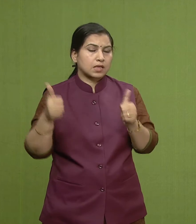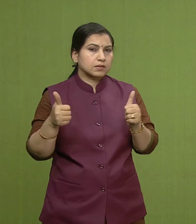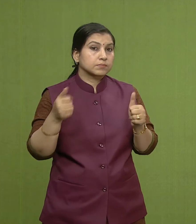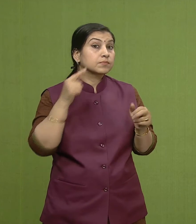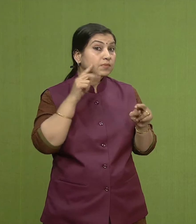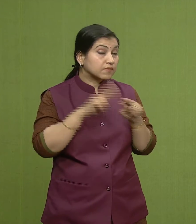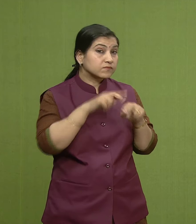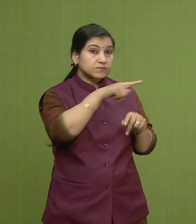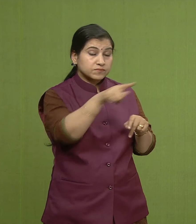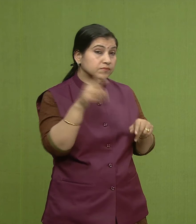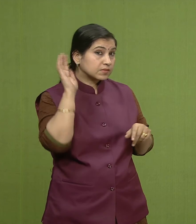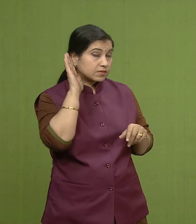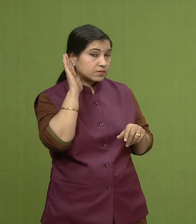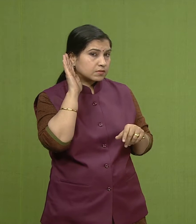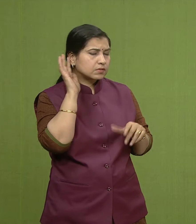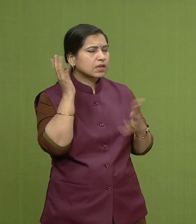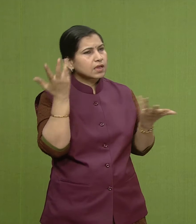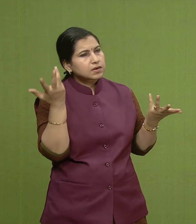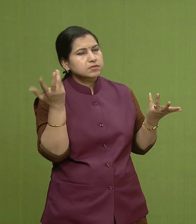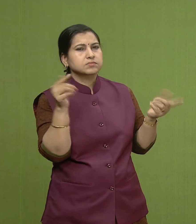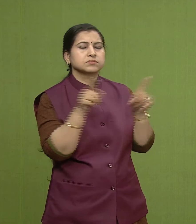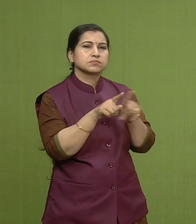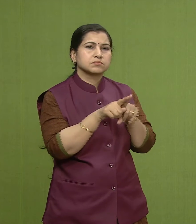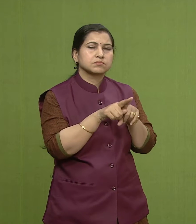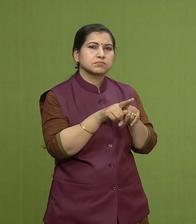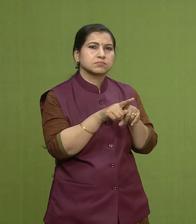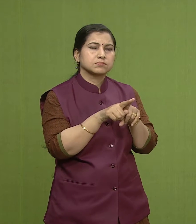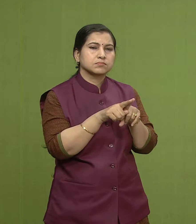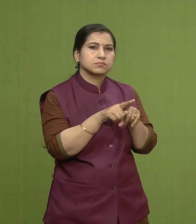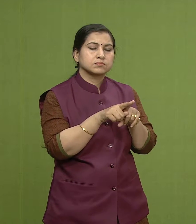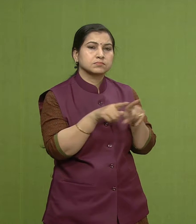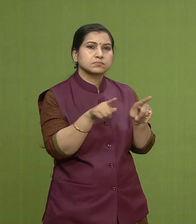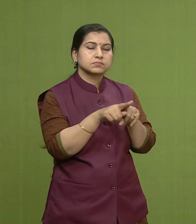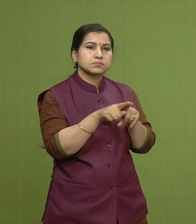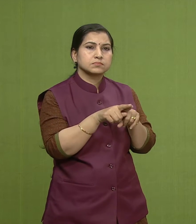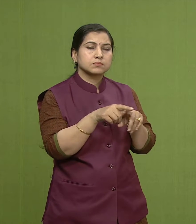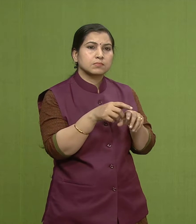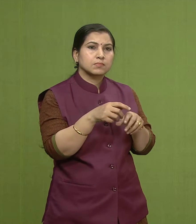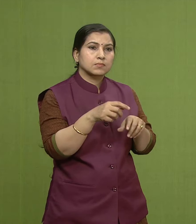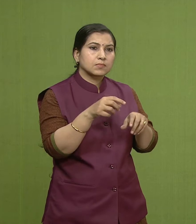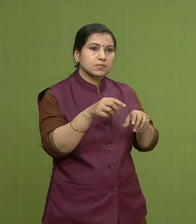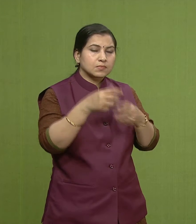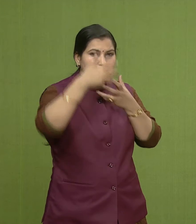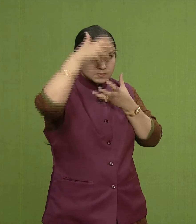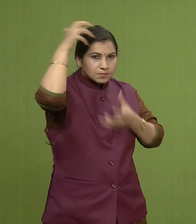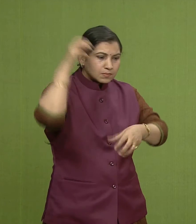hear an idiom like a leopard can't change his spots,